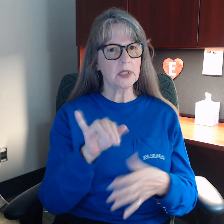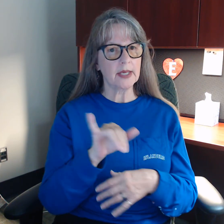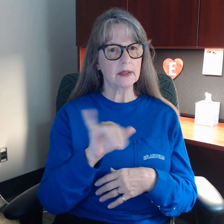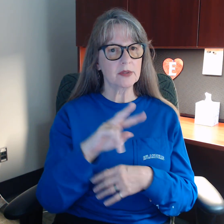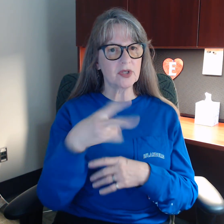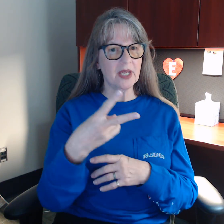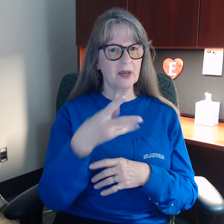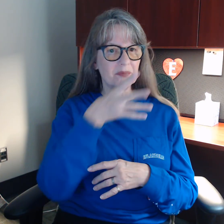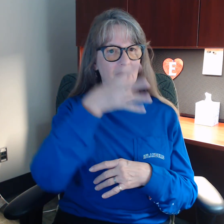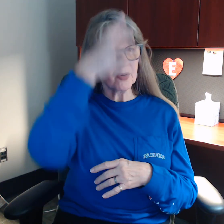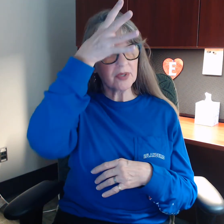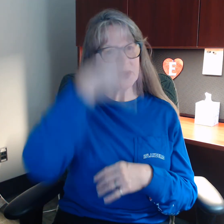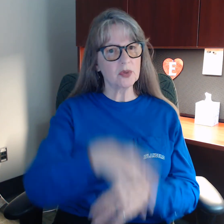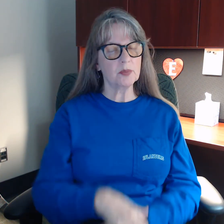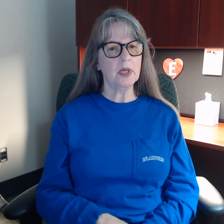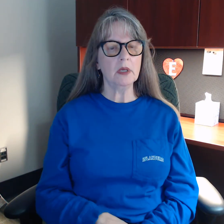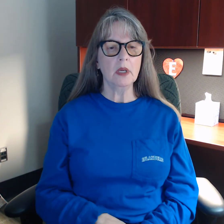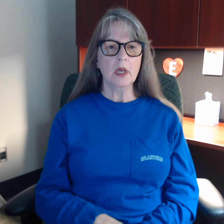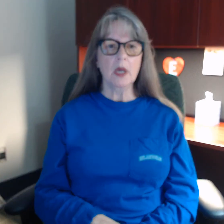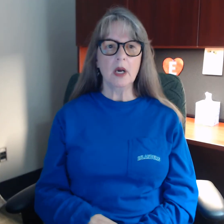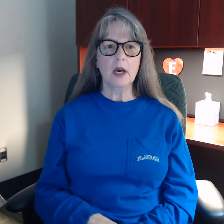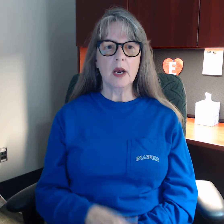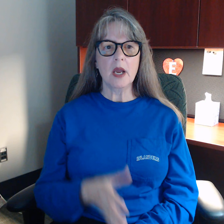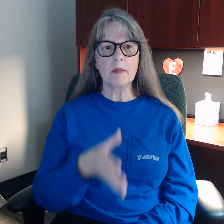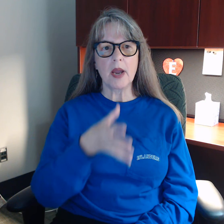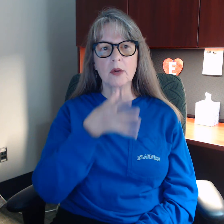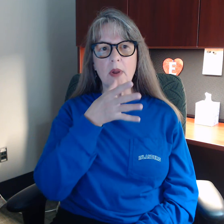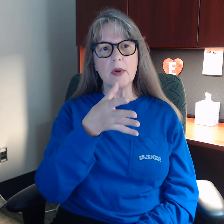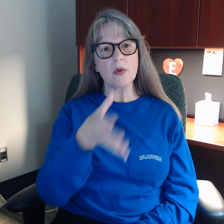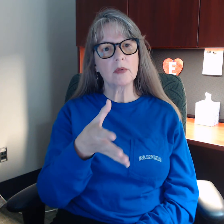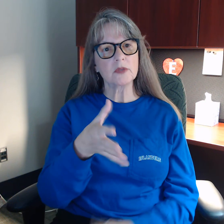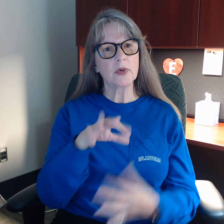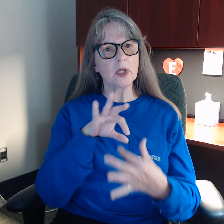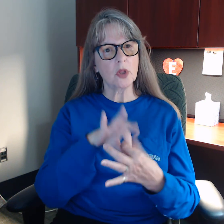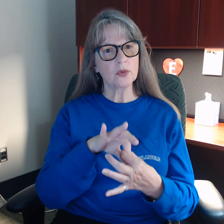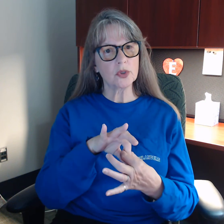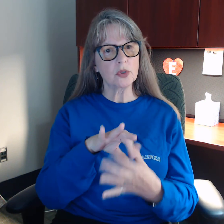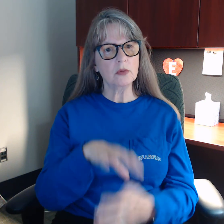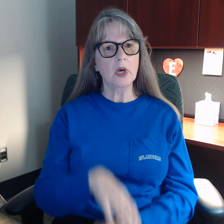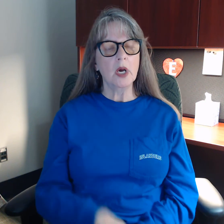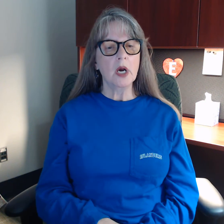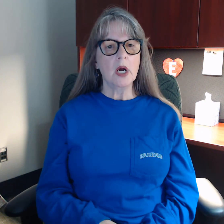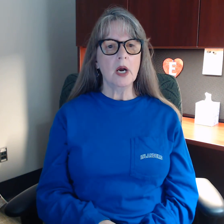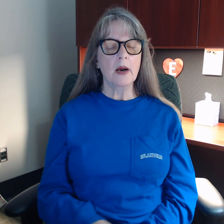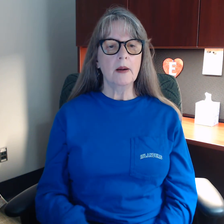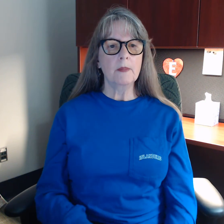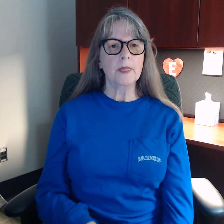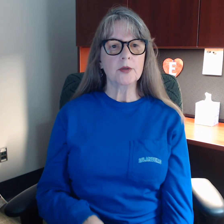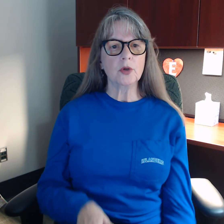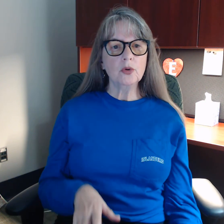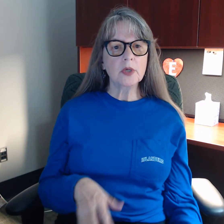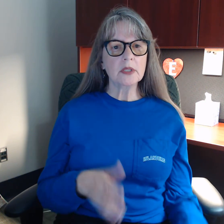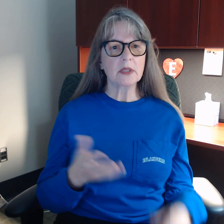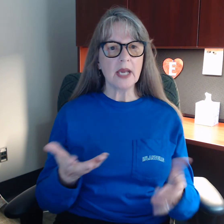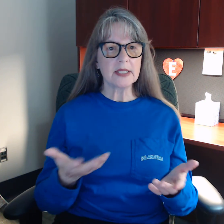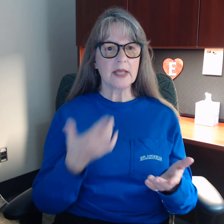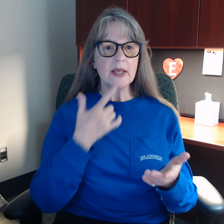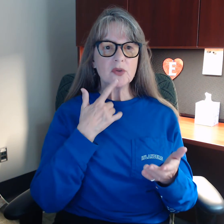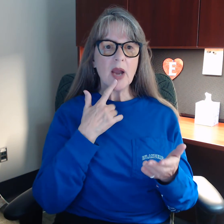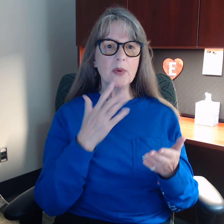a second parent, so to speak. And my grandmother was very close to. So you can kind of say that. So I would